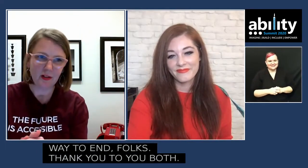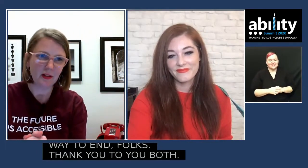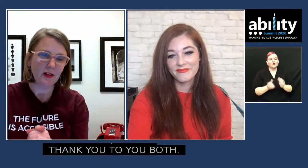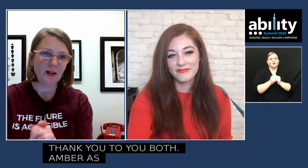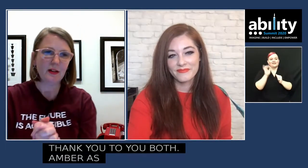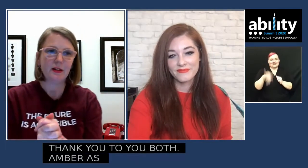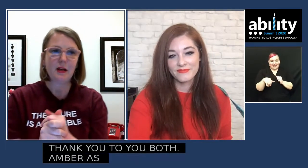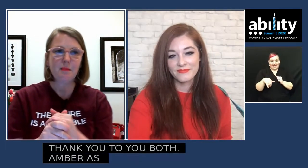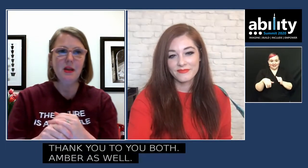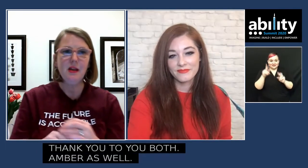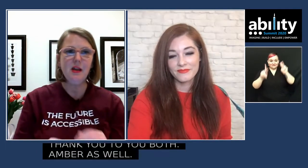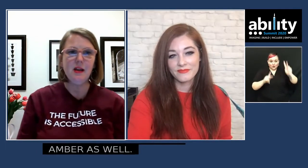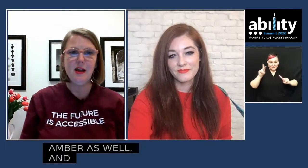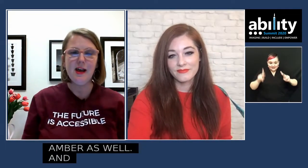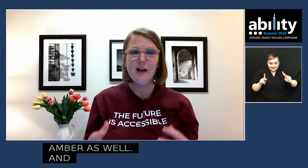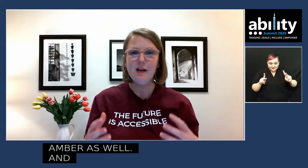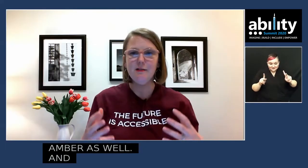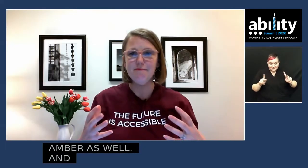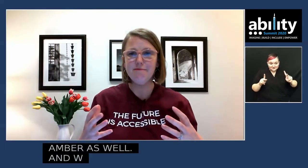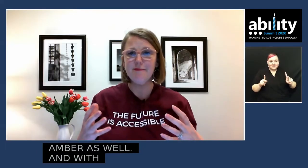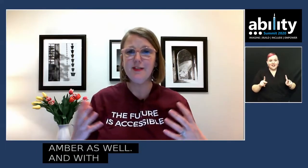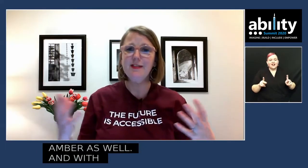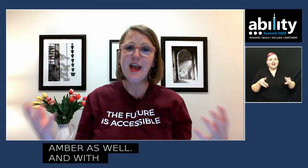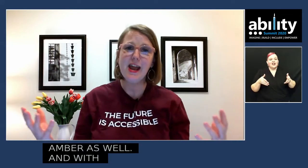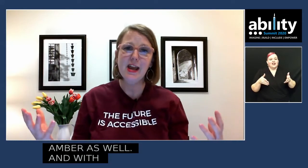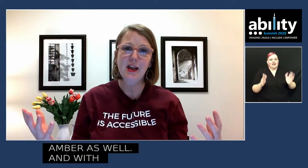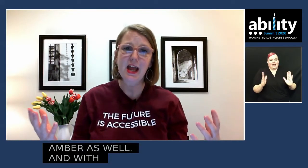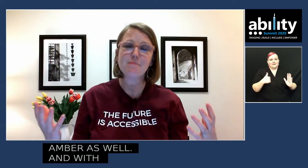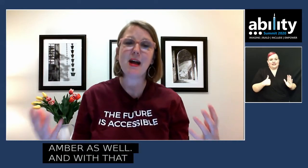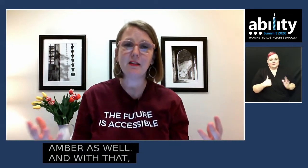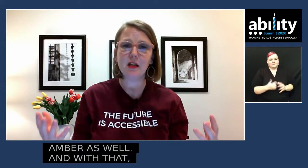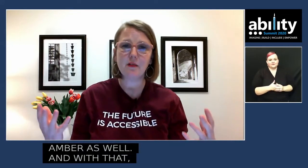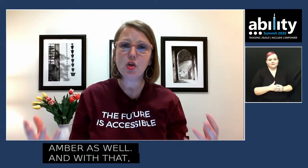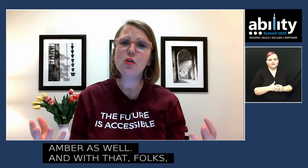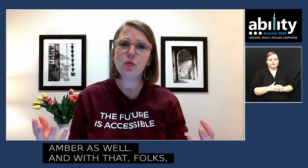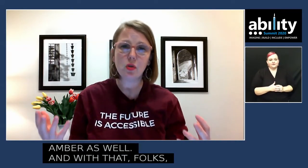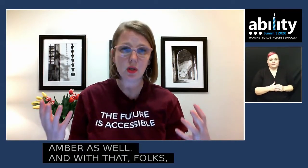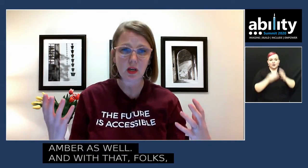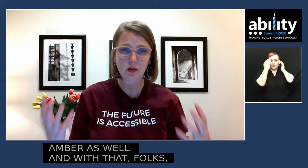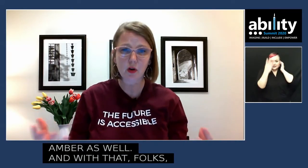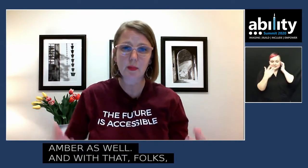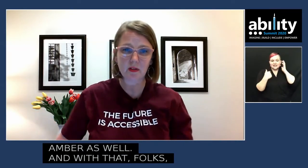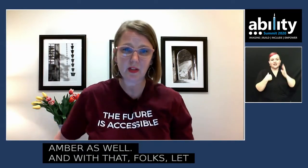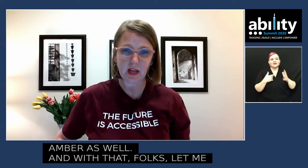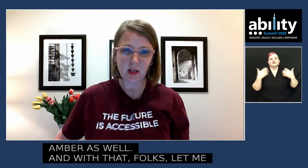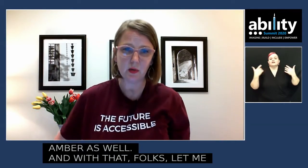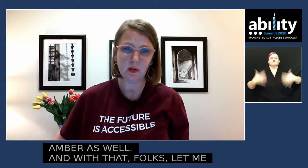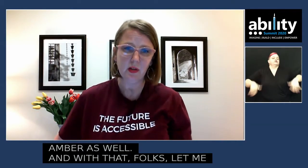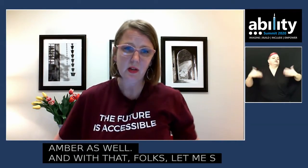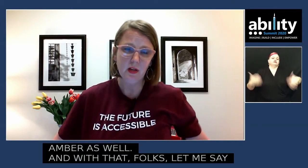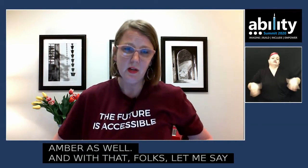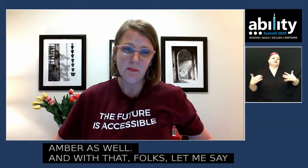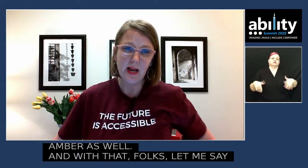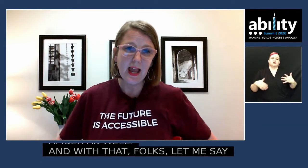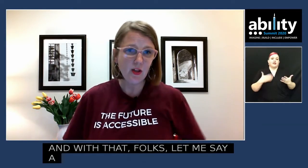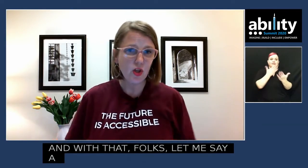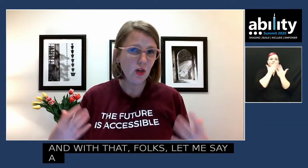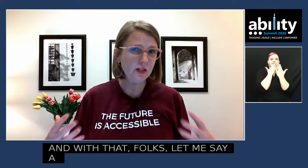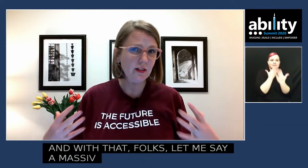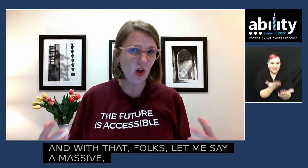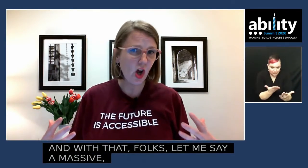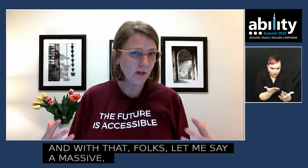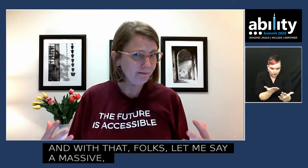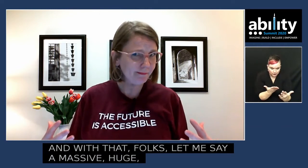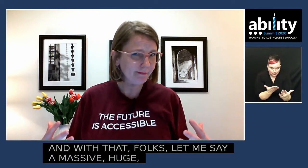folks, let me say a massive, huge, enormous thank you. My